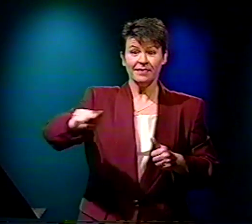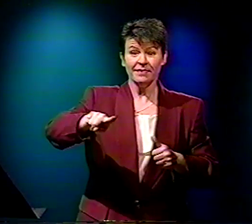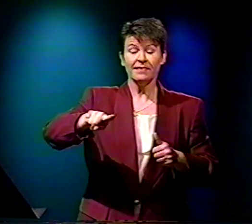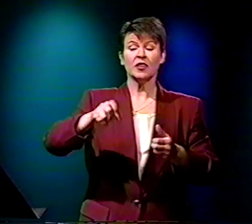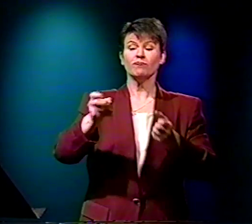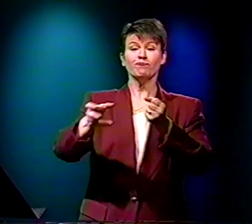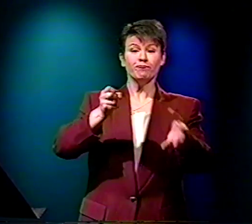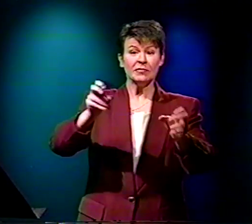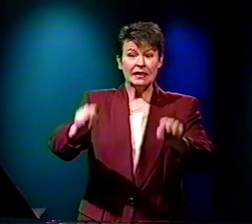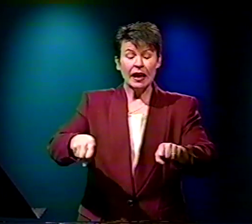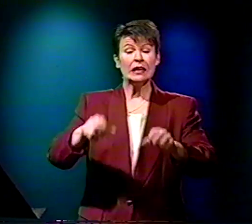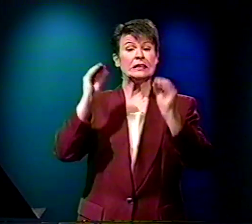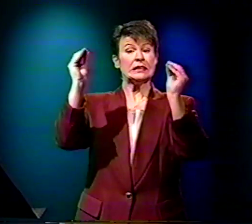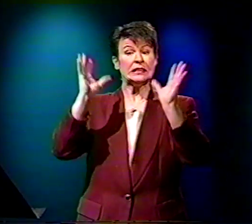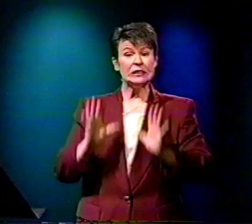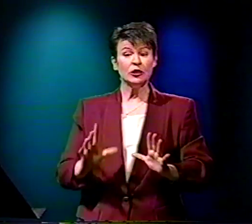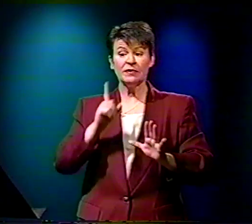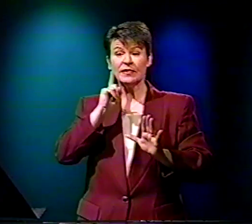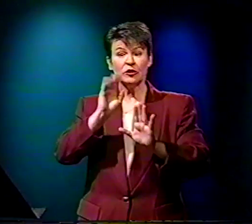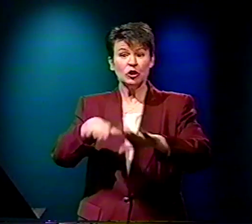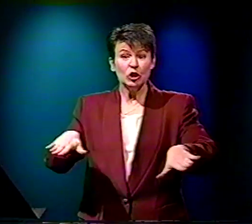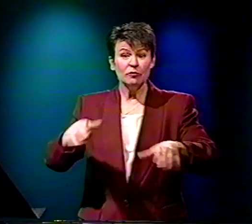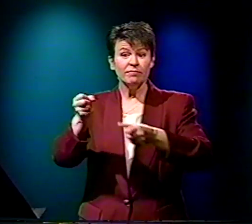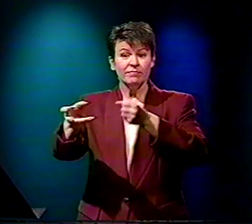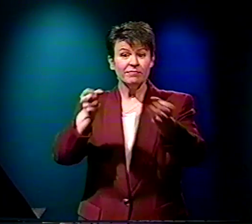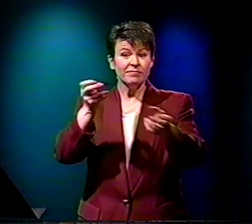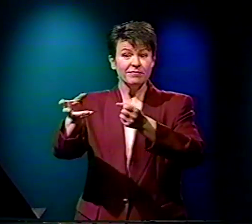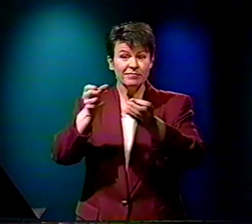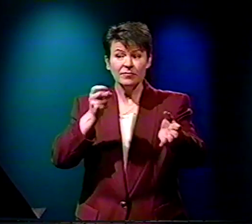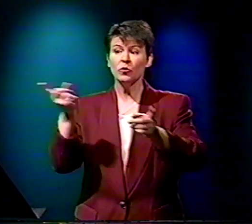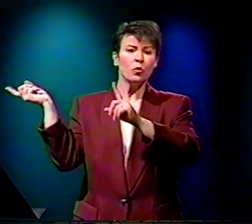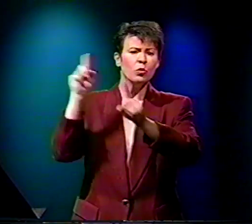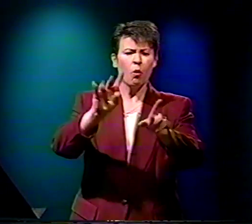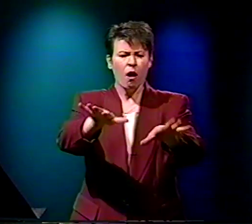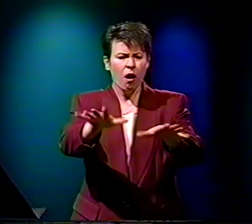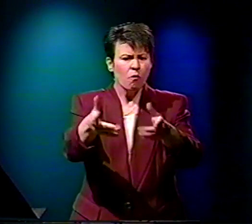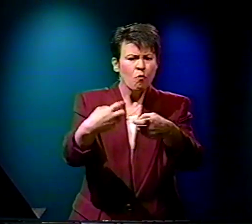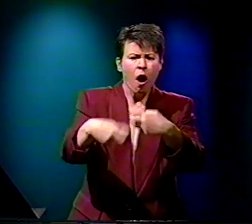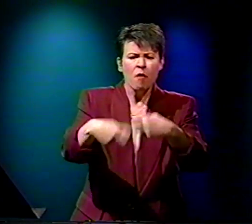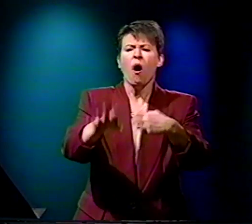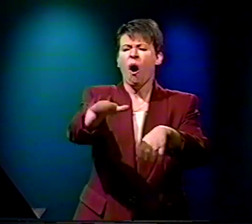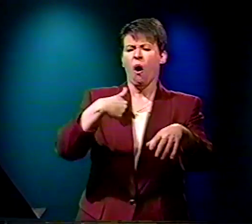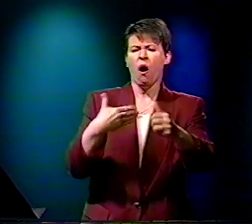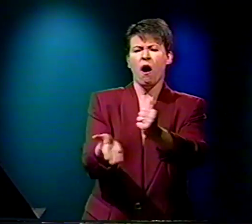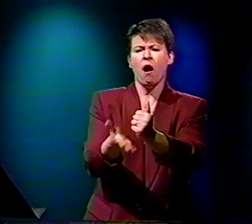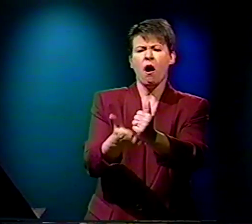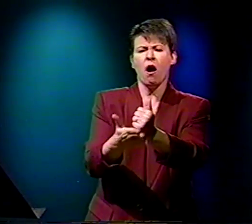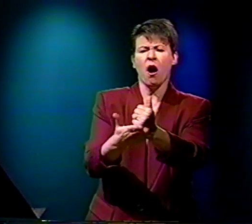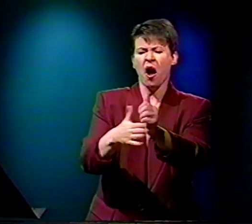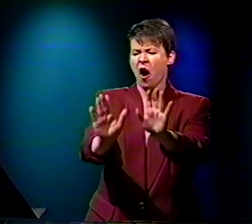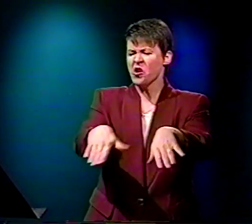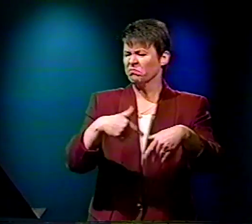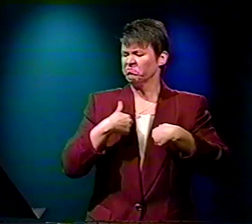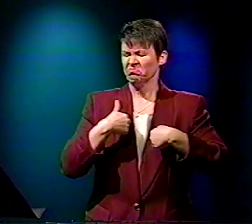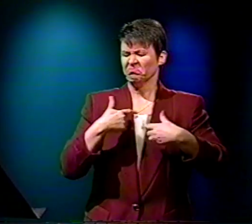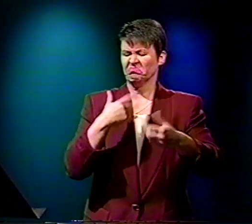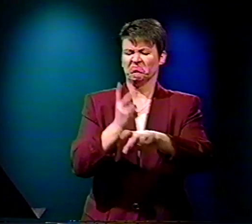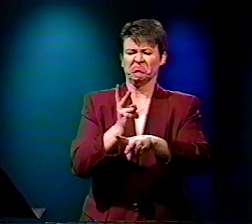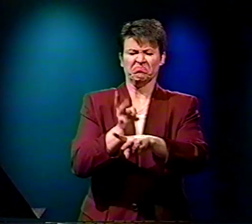worked with the deaf people in that community and can sign, or a teacher for the deaf who signs, and when they would recognize there would be a problem, would come in